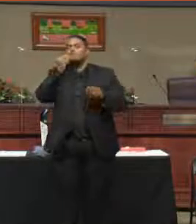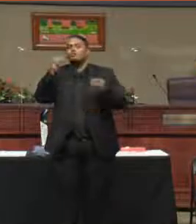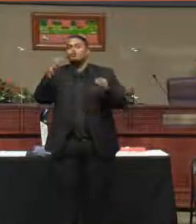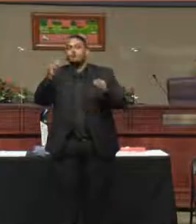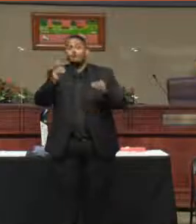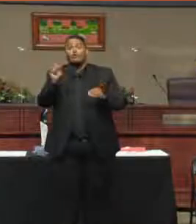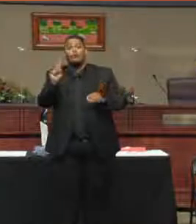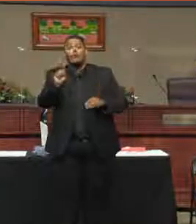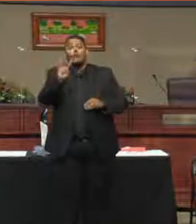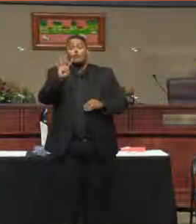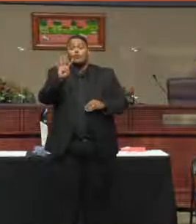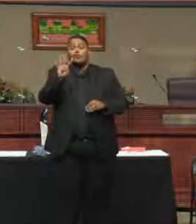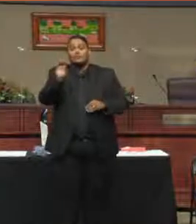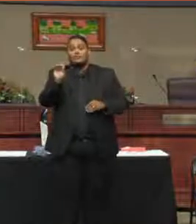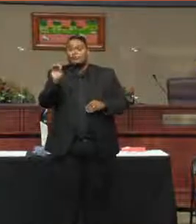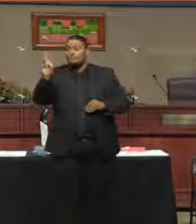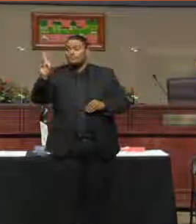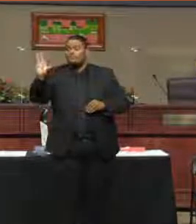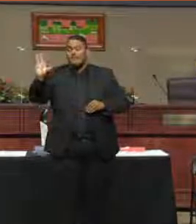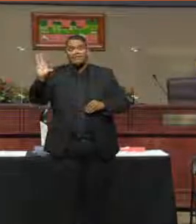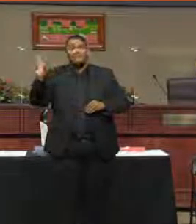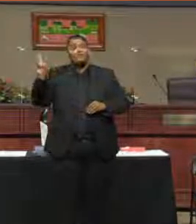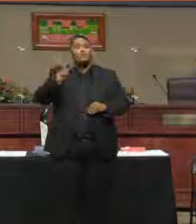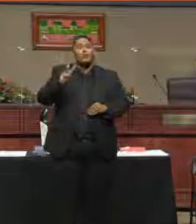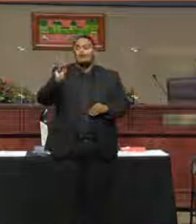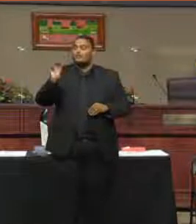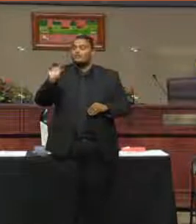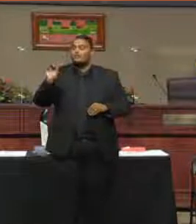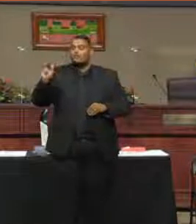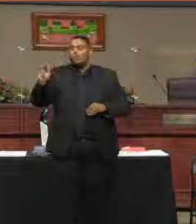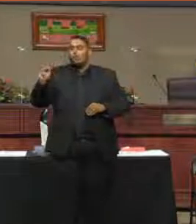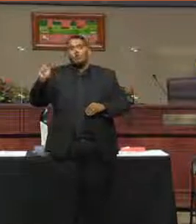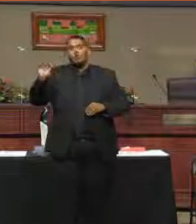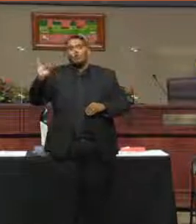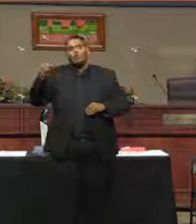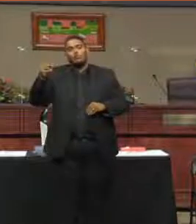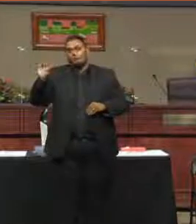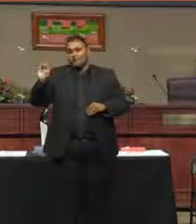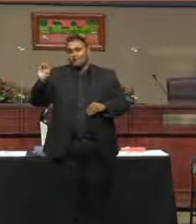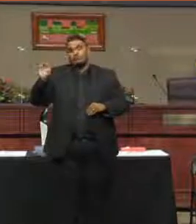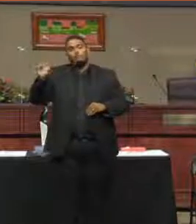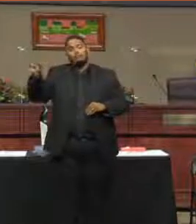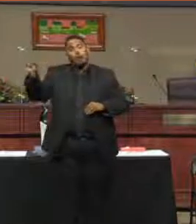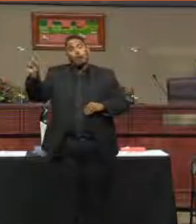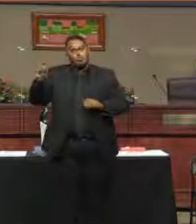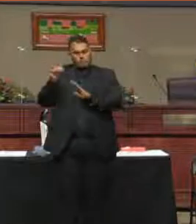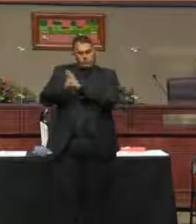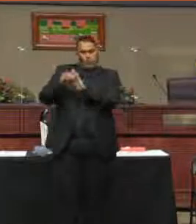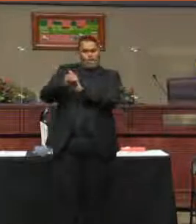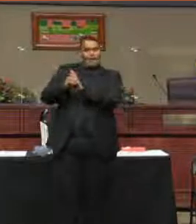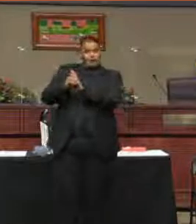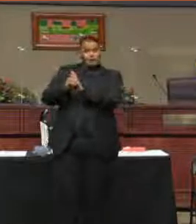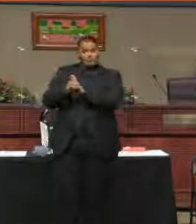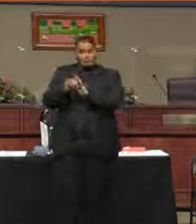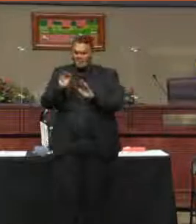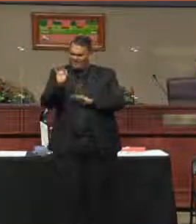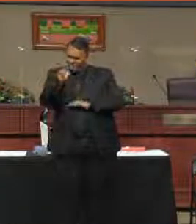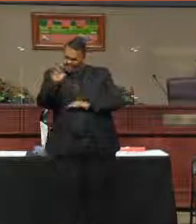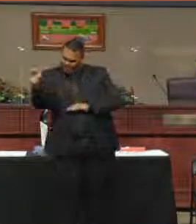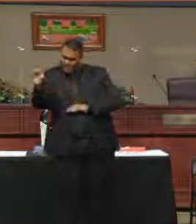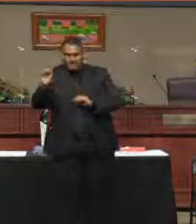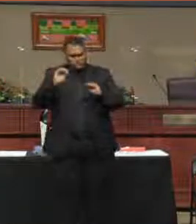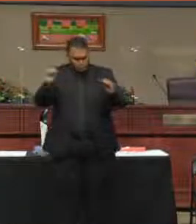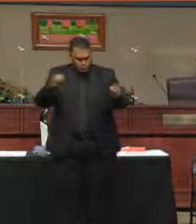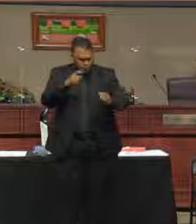4065 West Oak Ridge Road in Orlando. The event is free and open to Florida residents. The site will